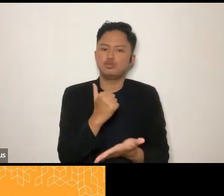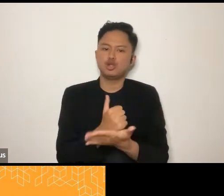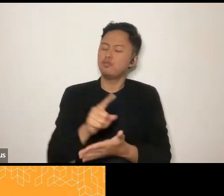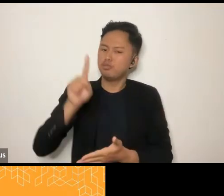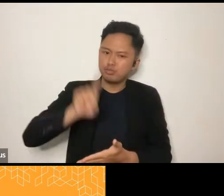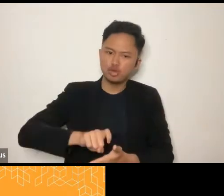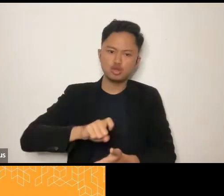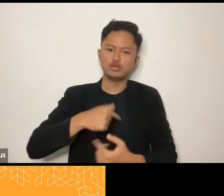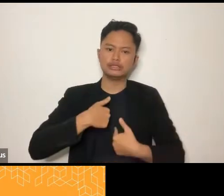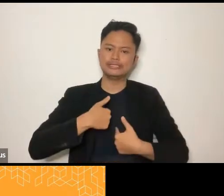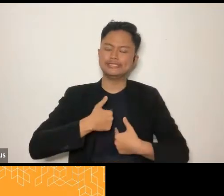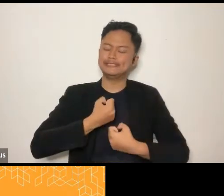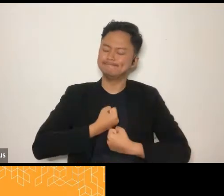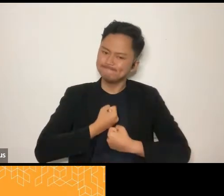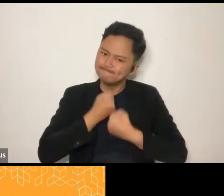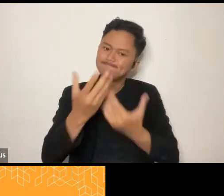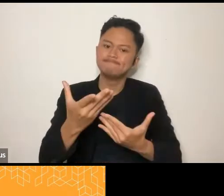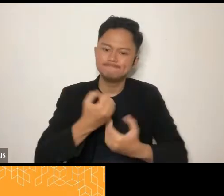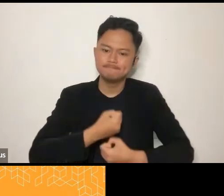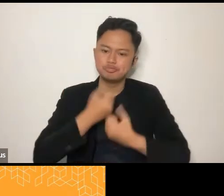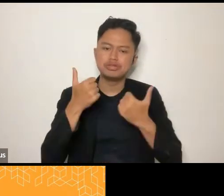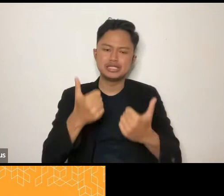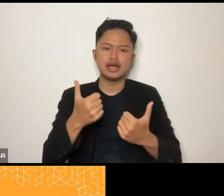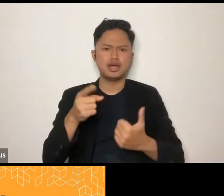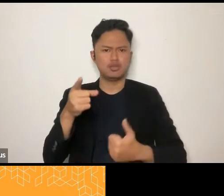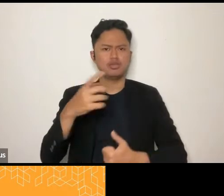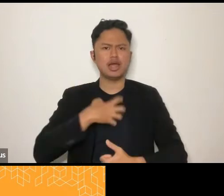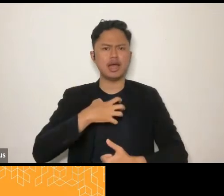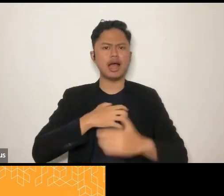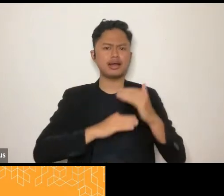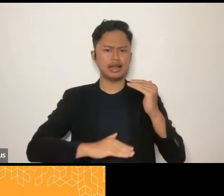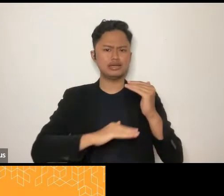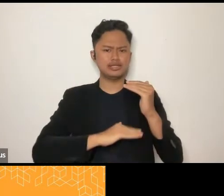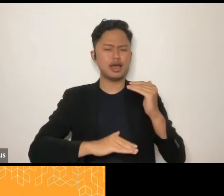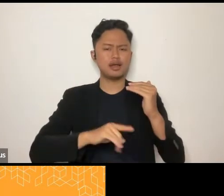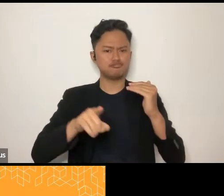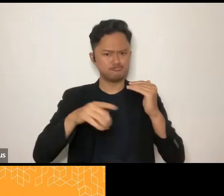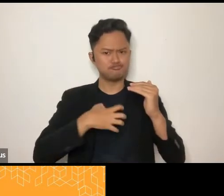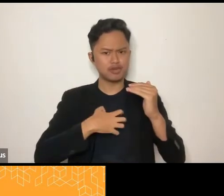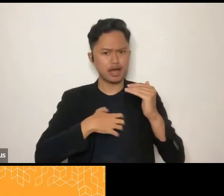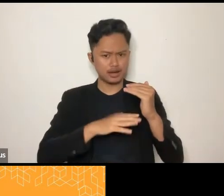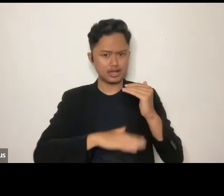of expression. That's the basic rights. That's our basic rights.